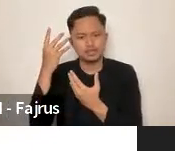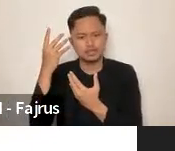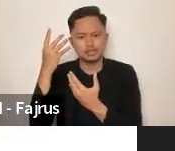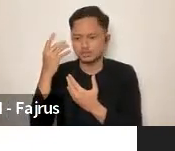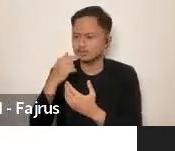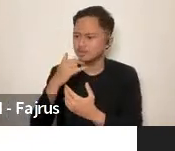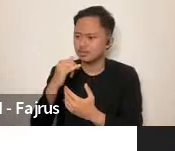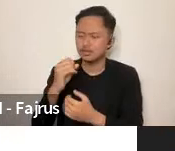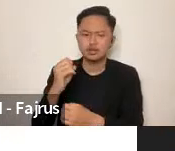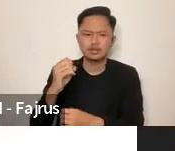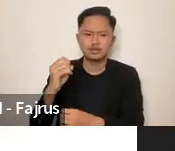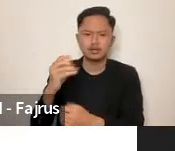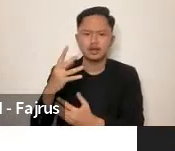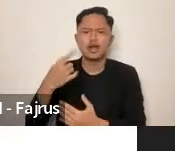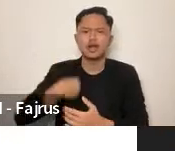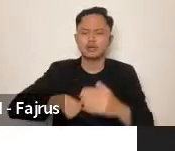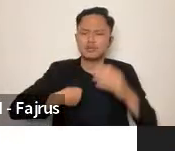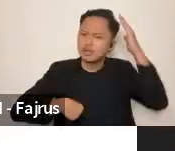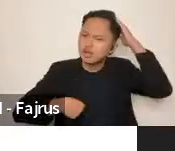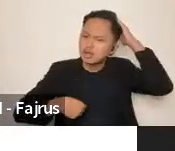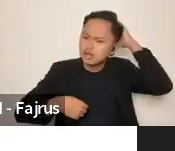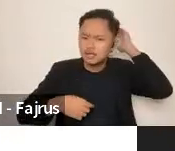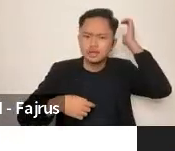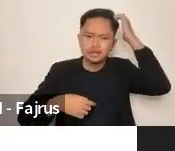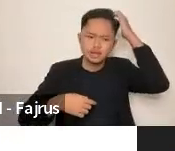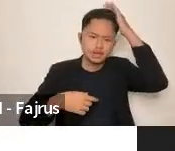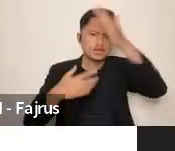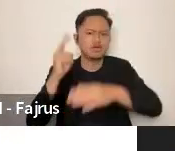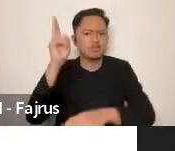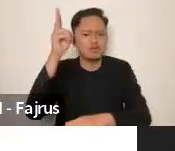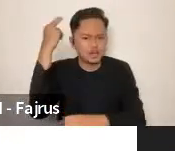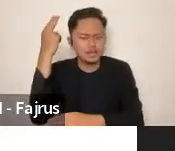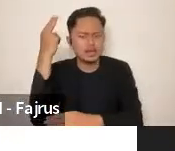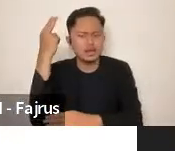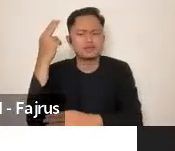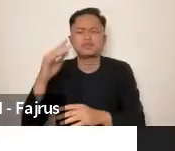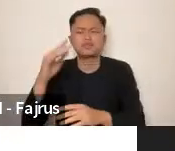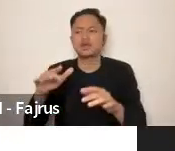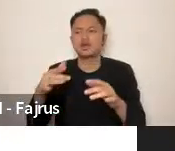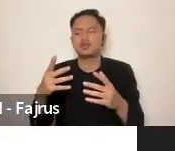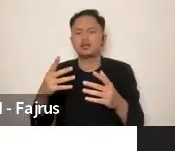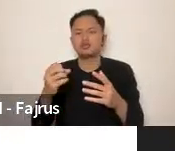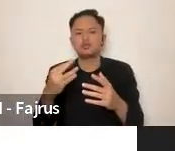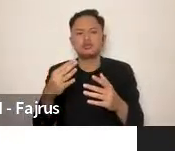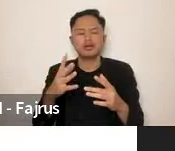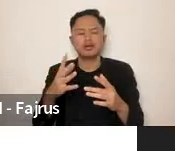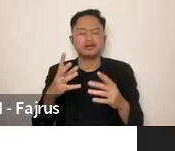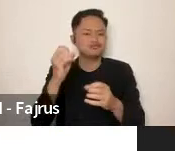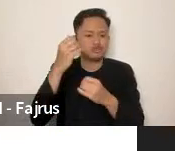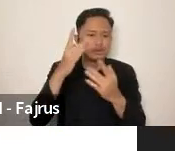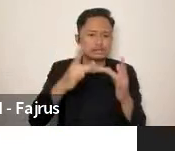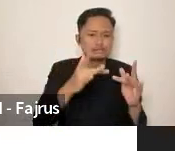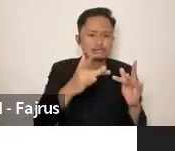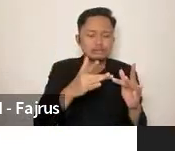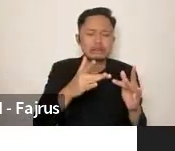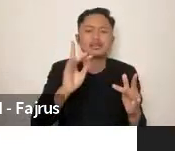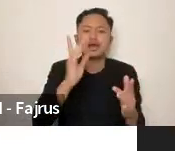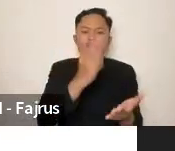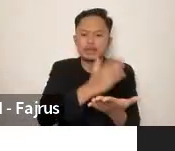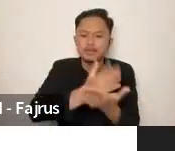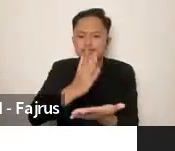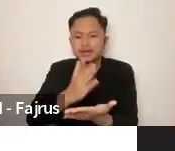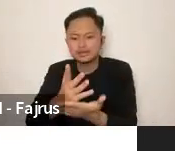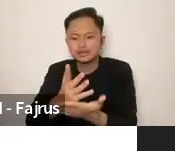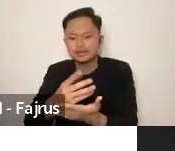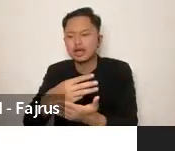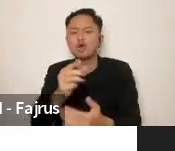presentation against one of the ministers in government. They were charged under the Internet Information and Transactions Electronic Transactions Law, which